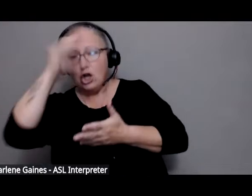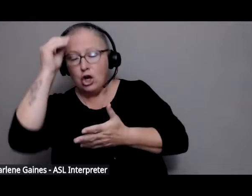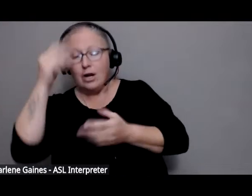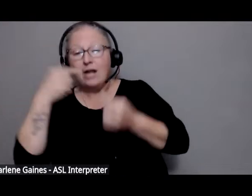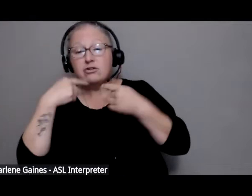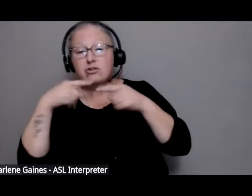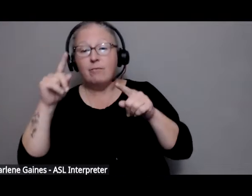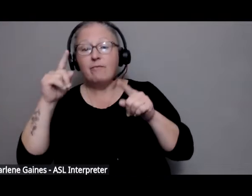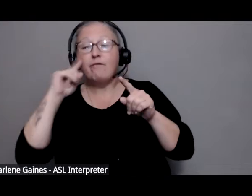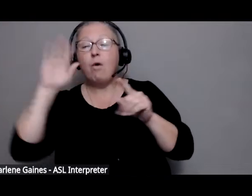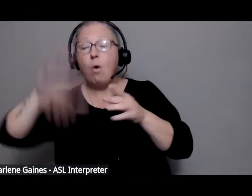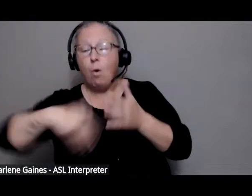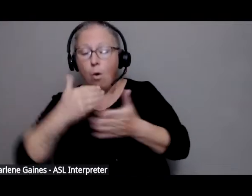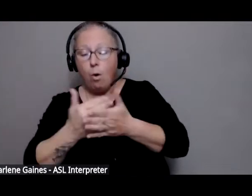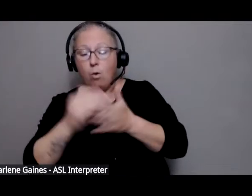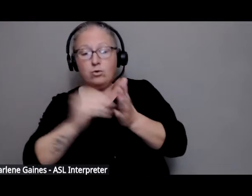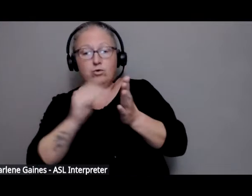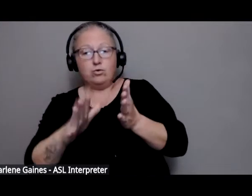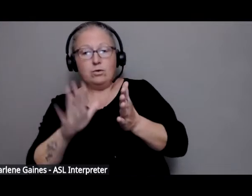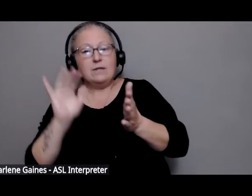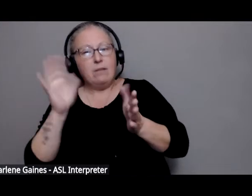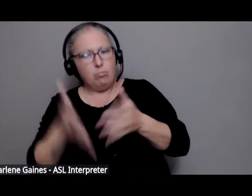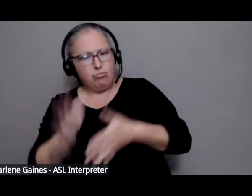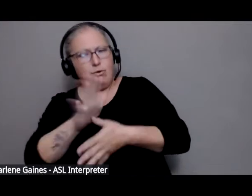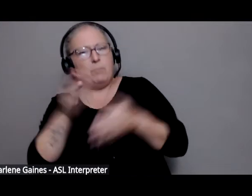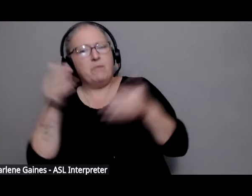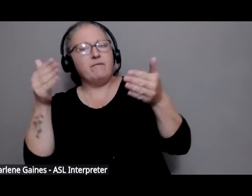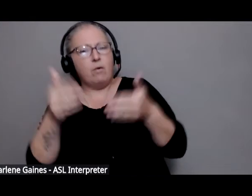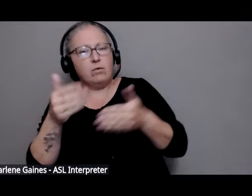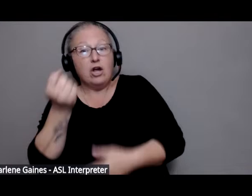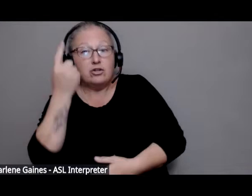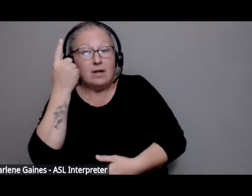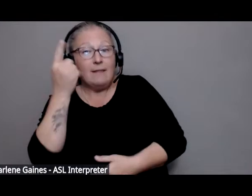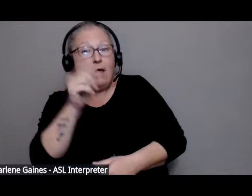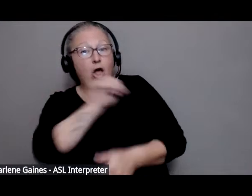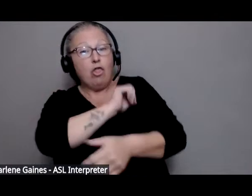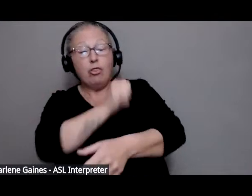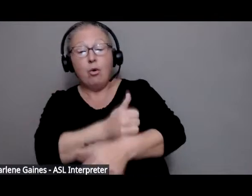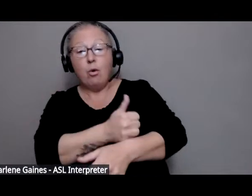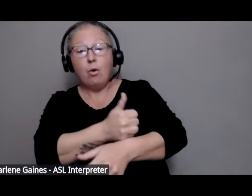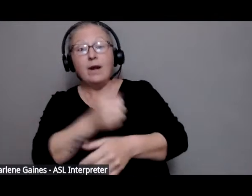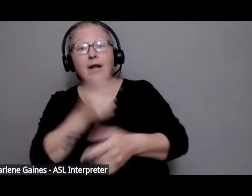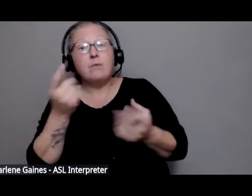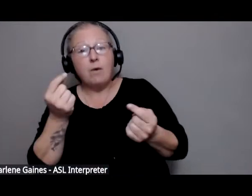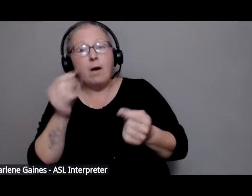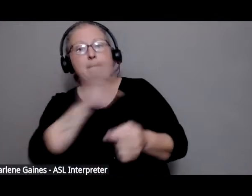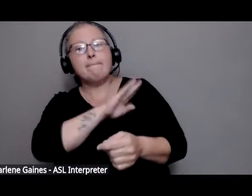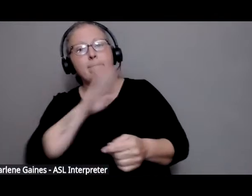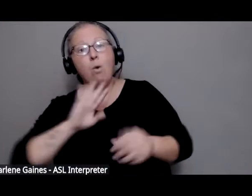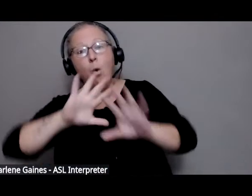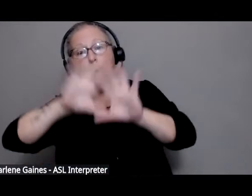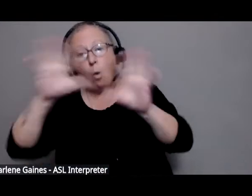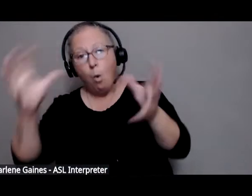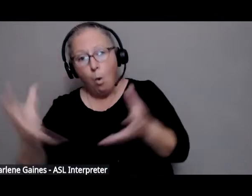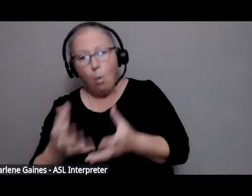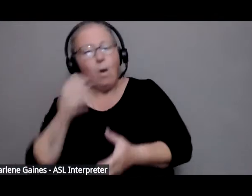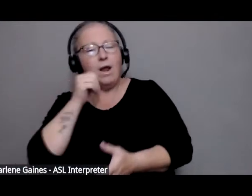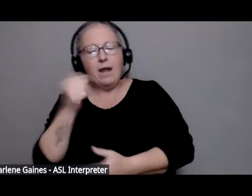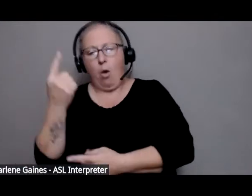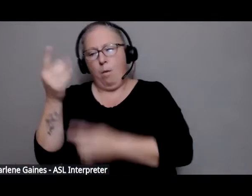all students as a primary focus. Understand that authority rests with the board as a whole and not with